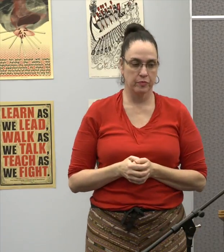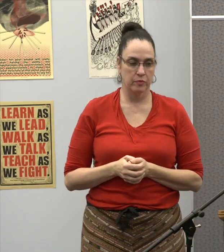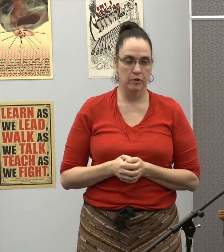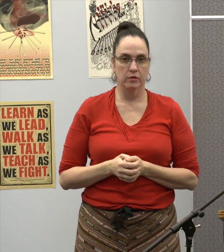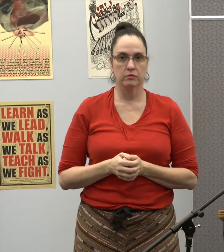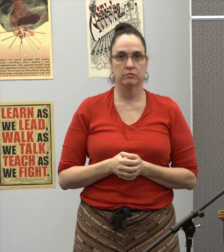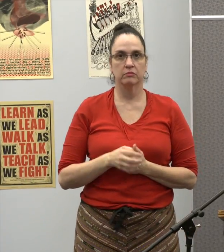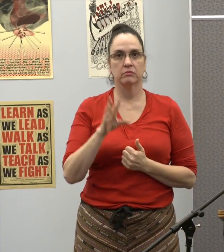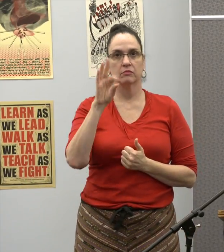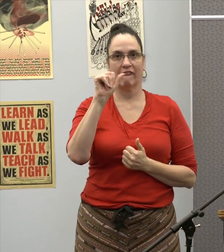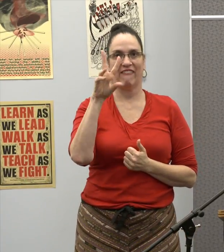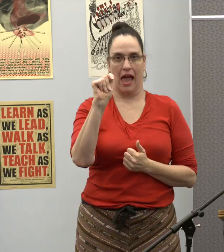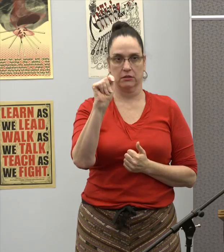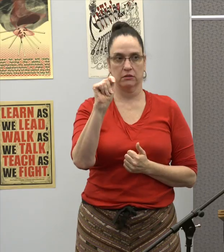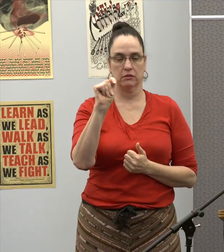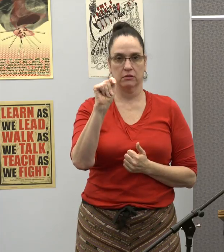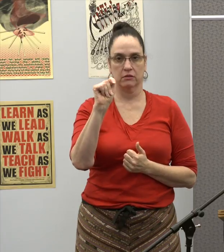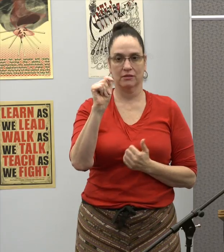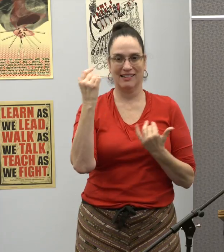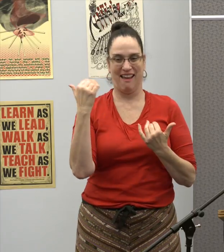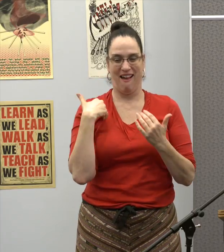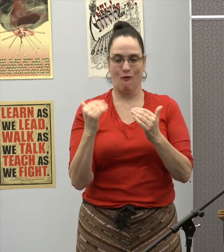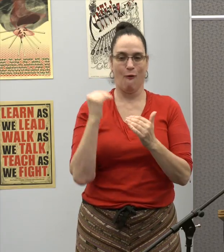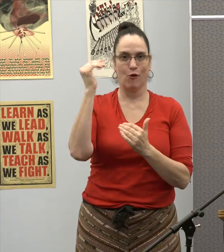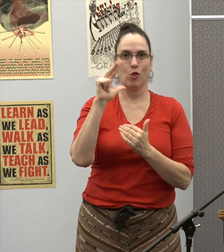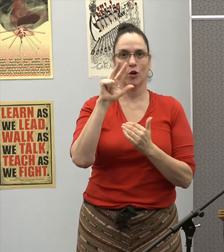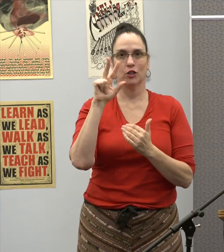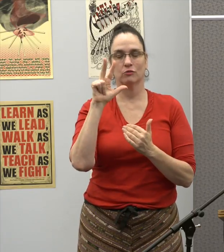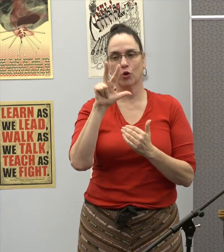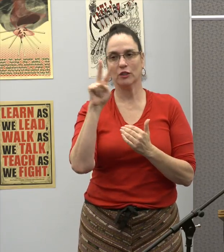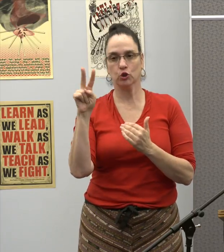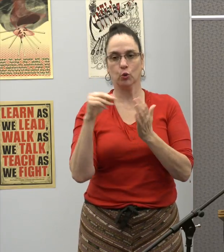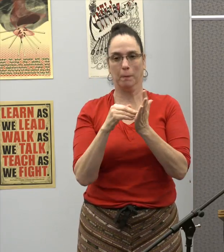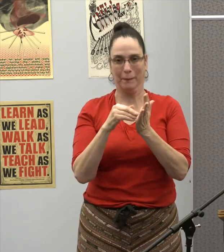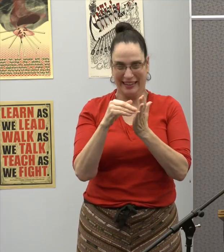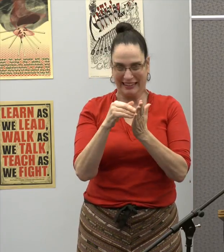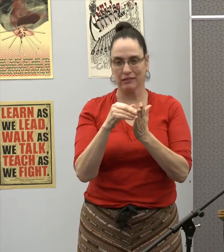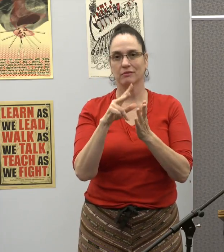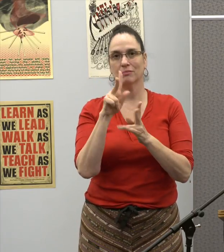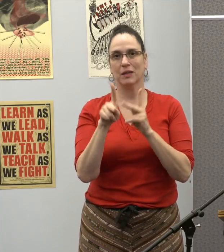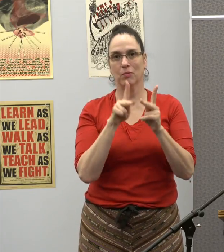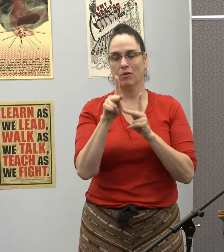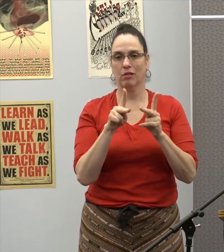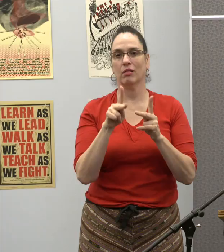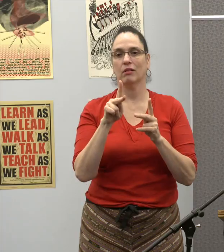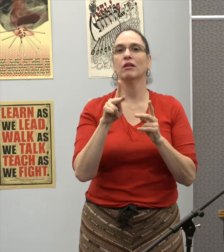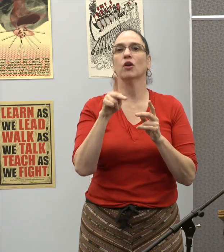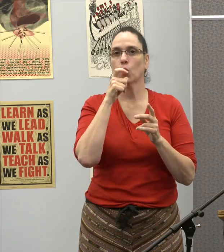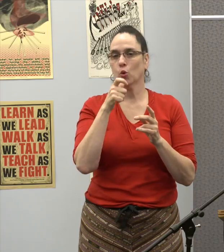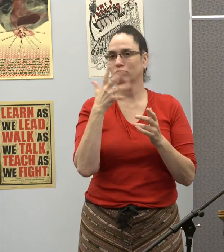Fact, there are more than 32 million people who lack health insurance in the United